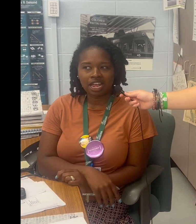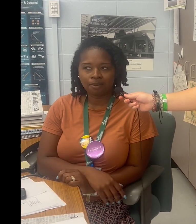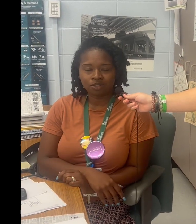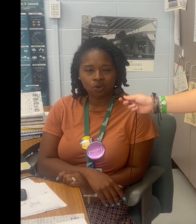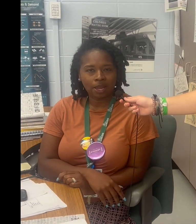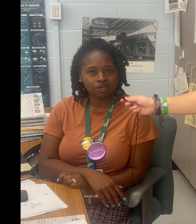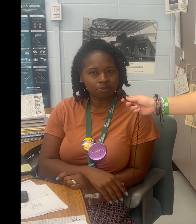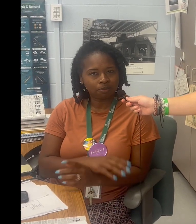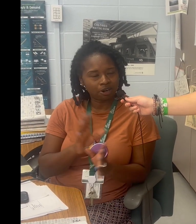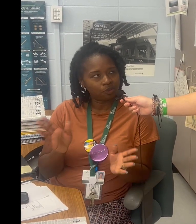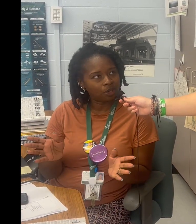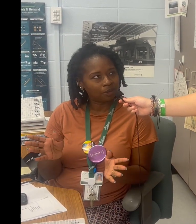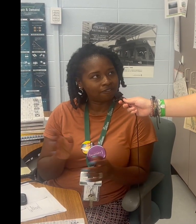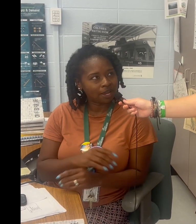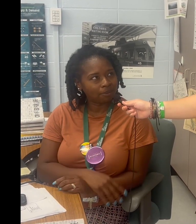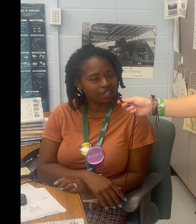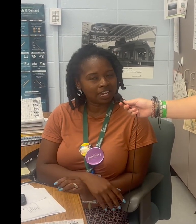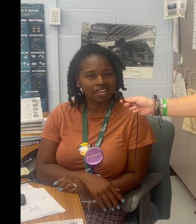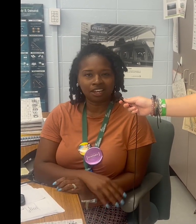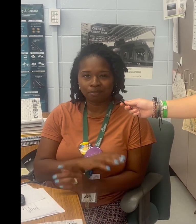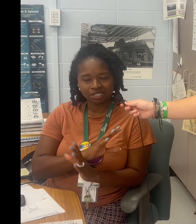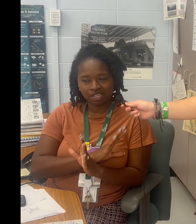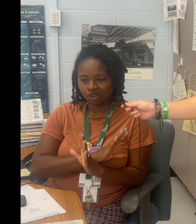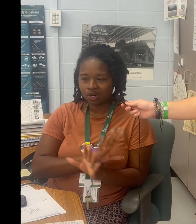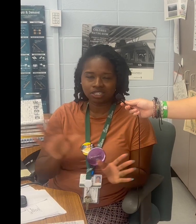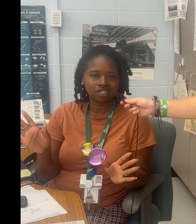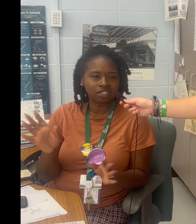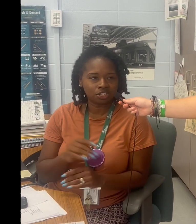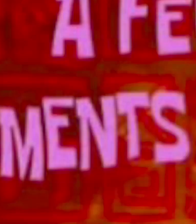so happy to be part of the Webway family, and I've been seeing great citizenship.